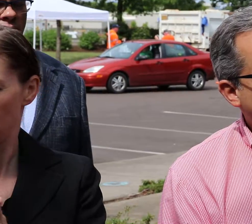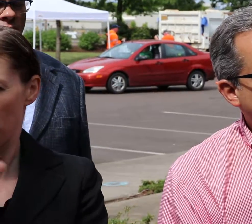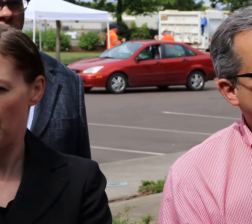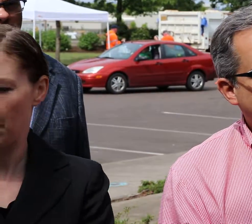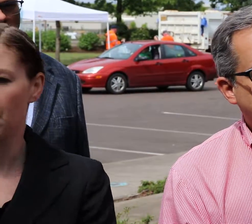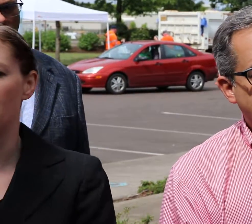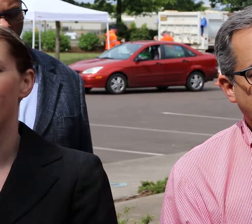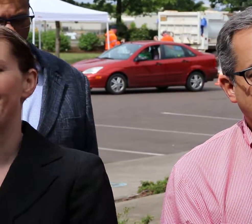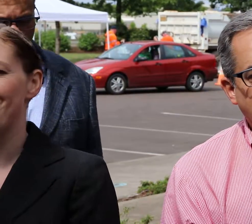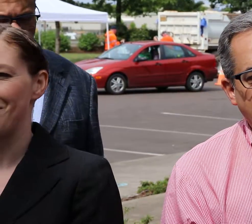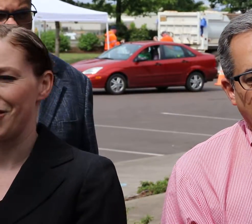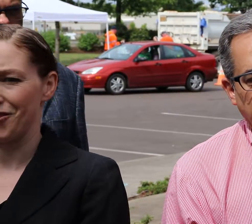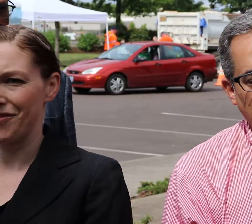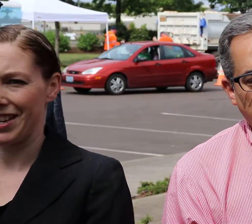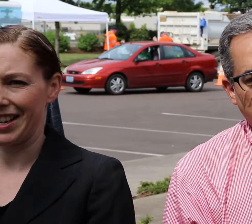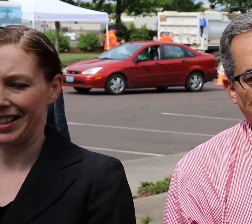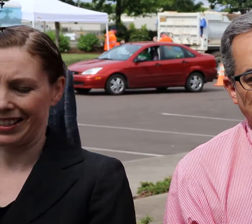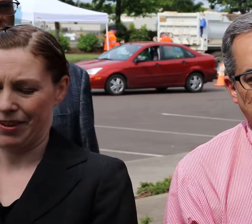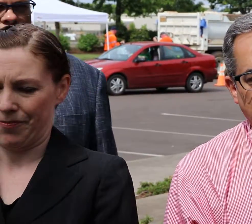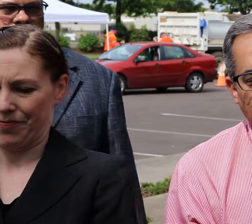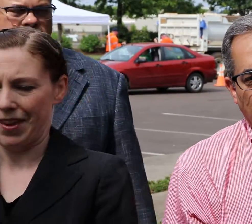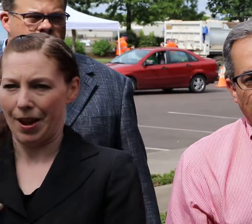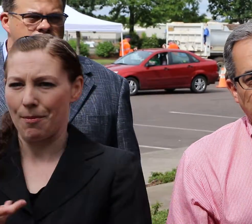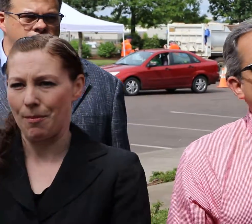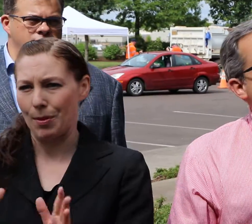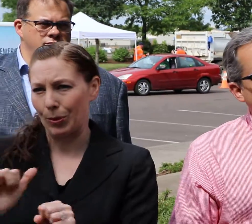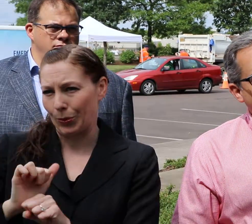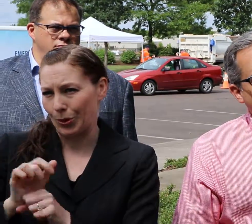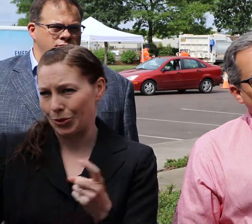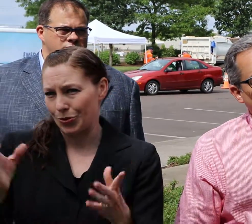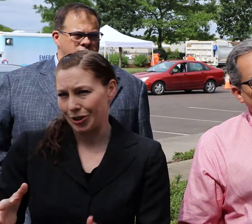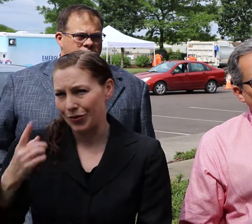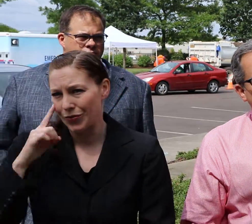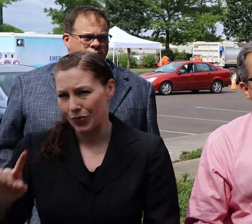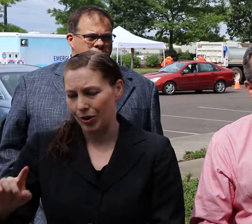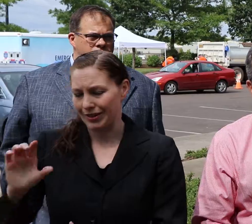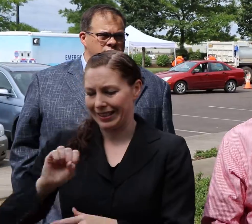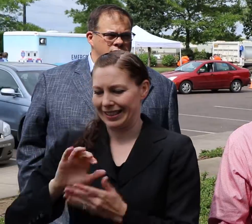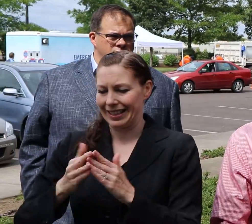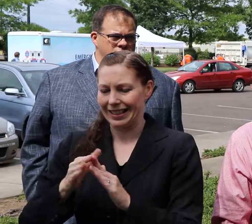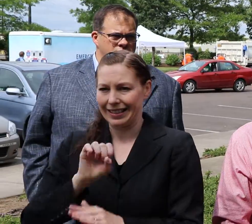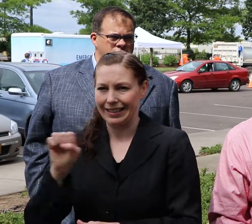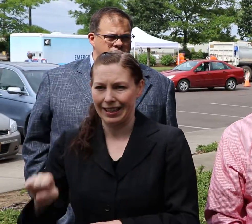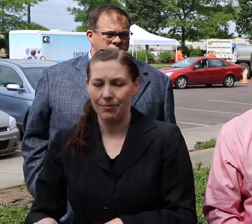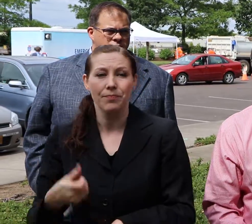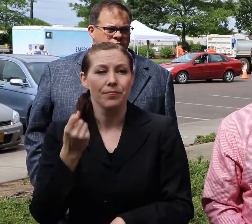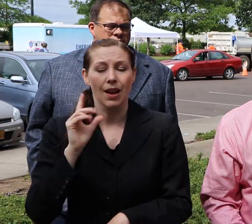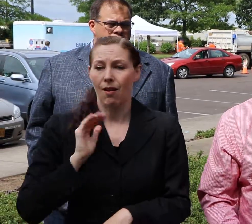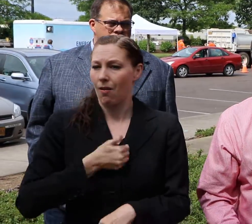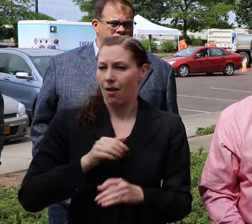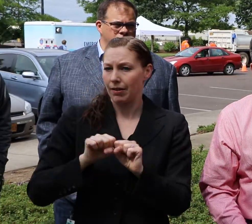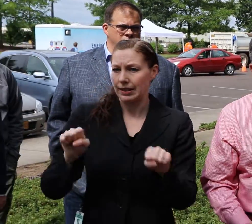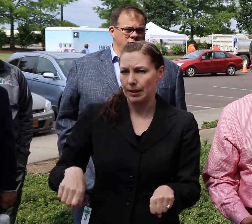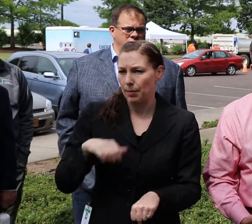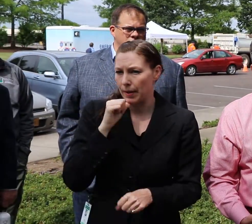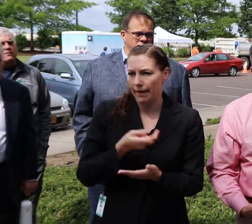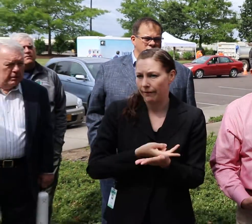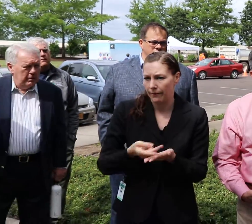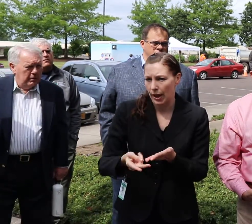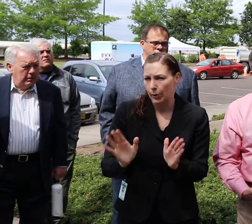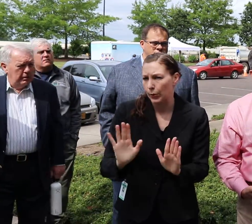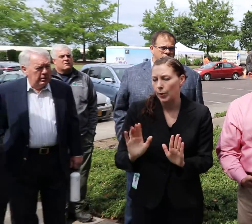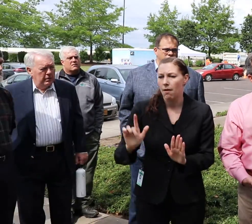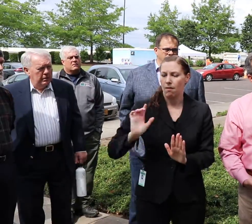Public Works Director for the City of Salem. Thank you for your question. There is no failure in the system. Our filtration